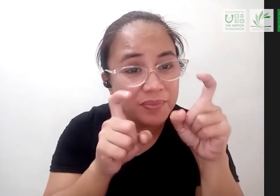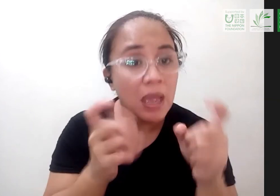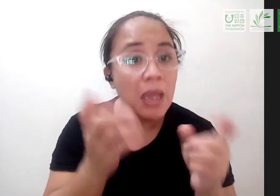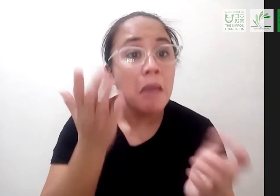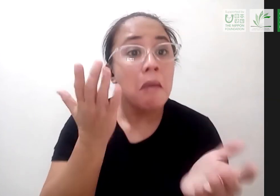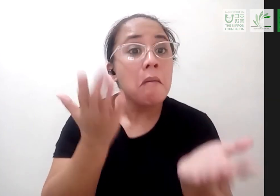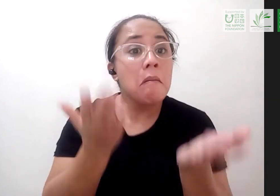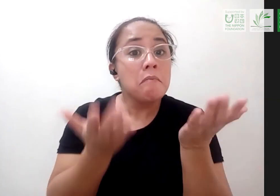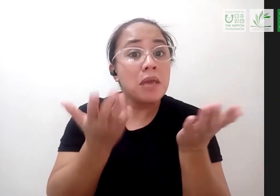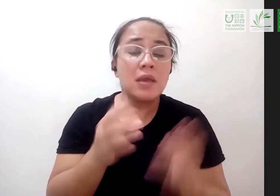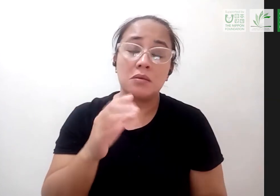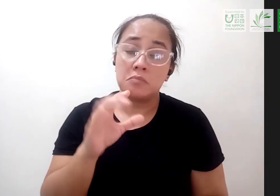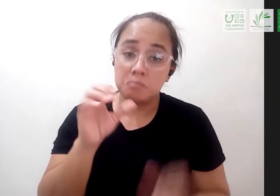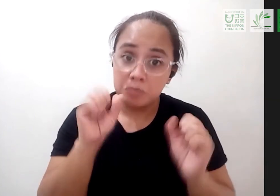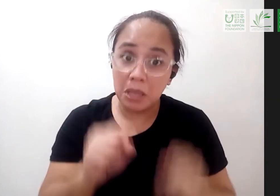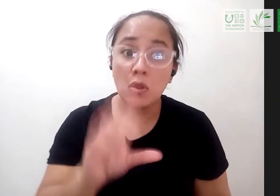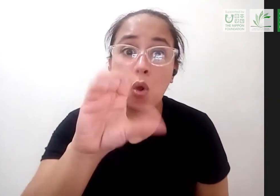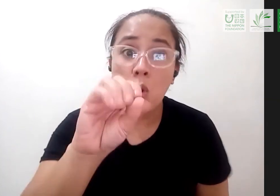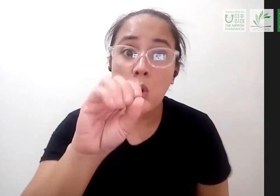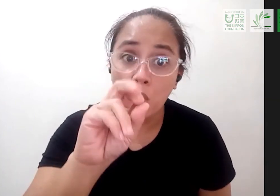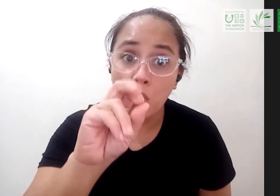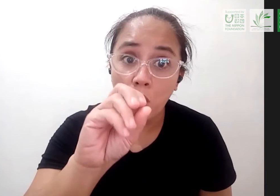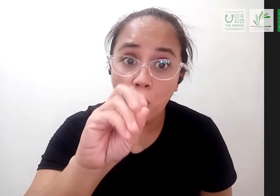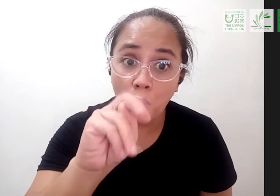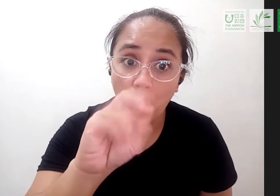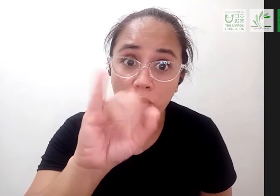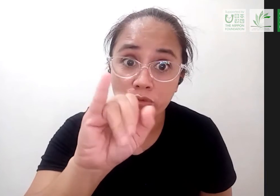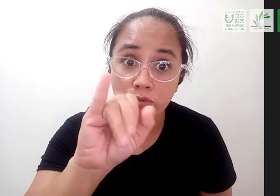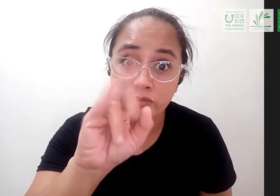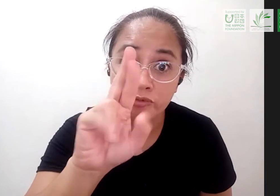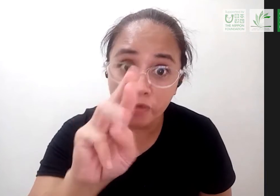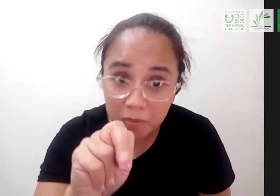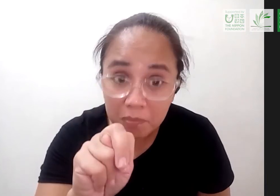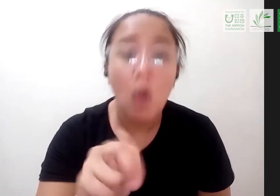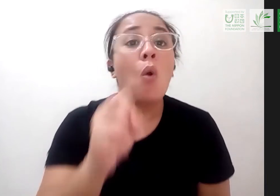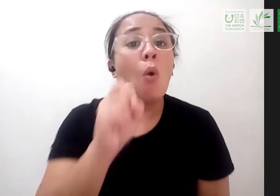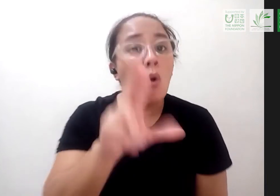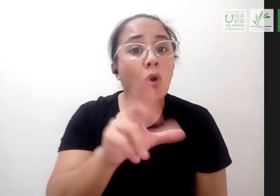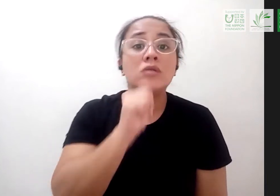You don't know. You're not asking the person to confirm.